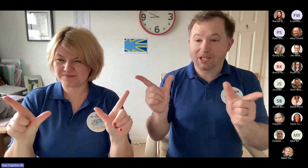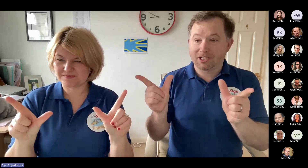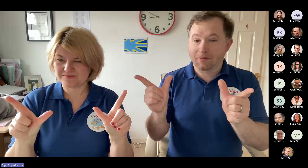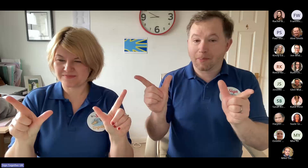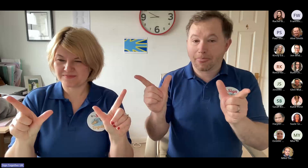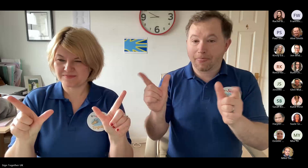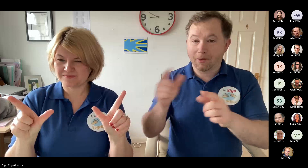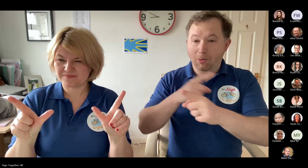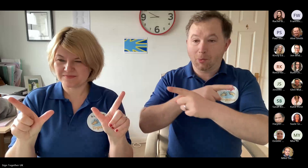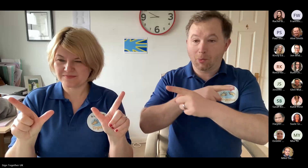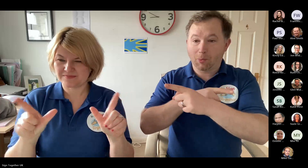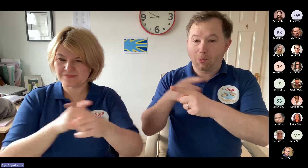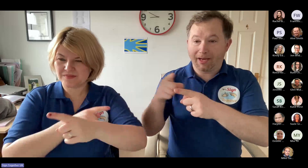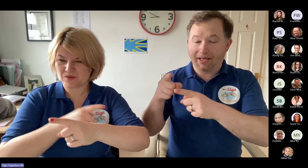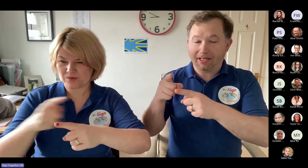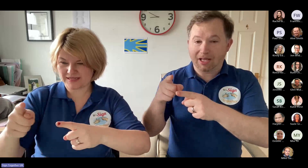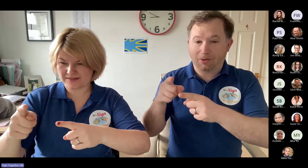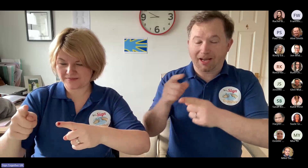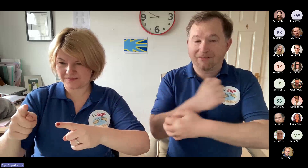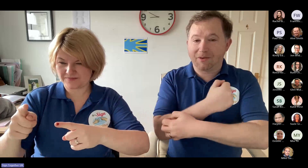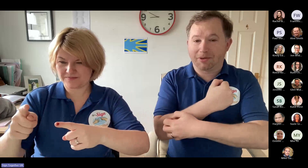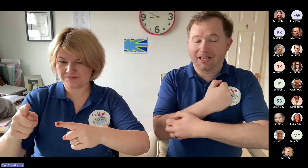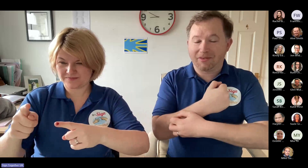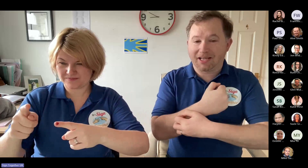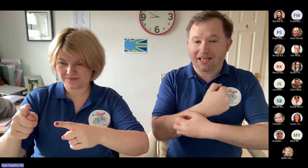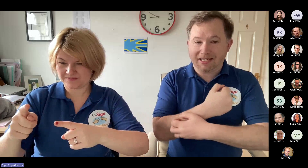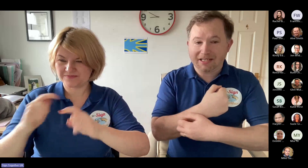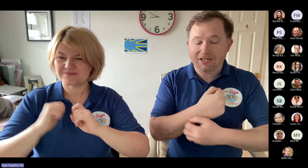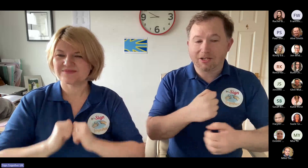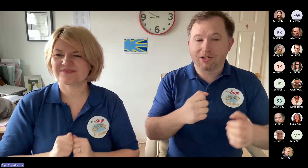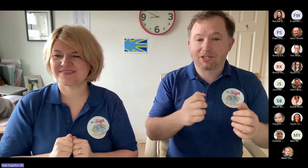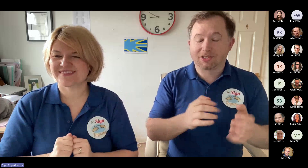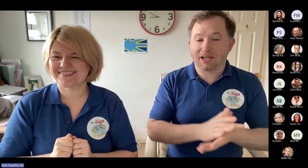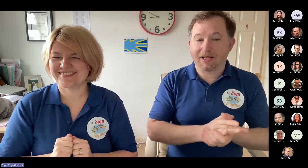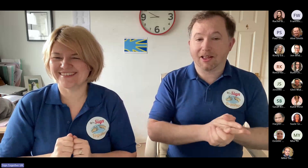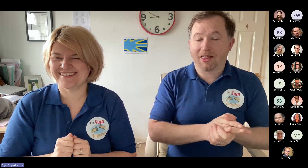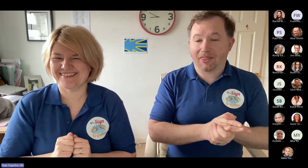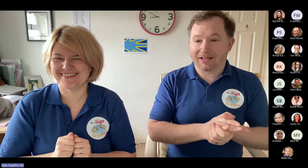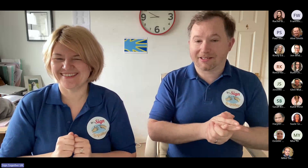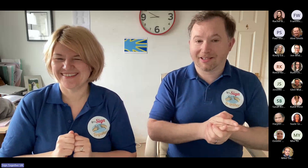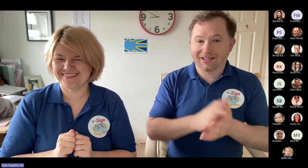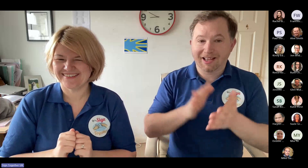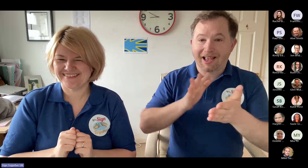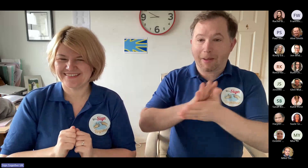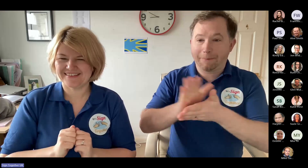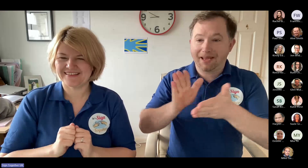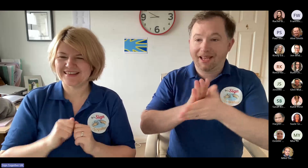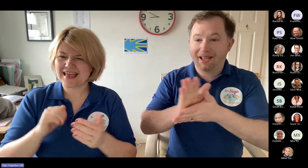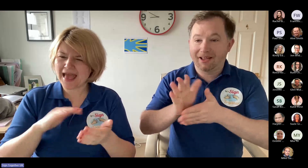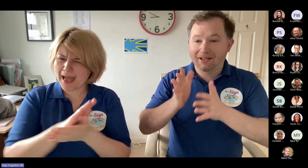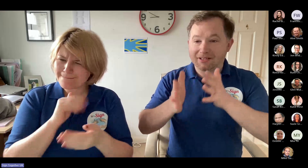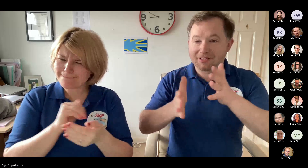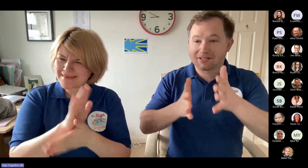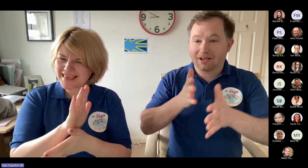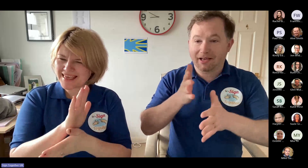Language Week. I want everybody, if you can, to sign that Happy